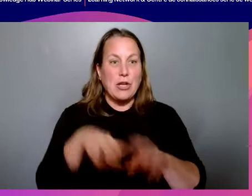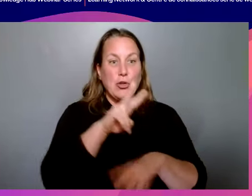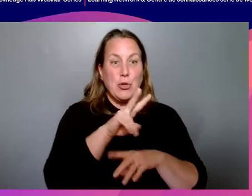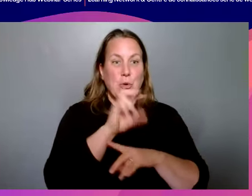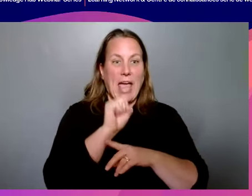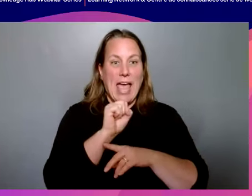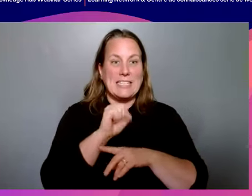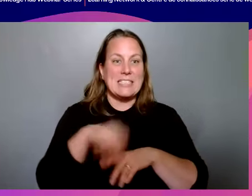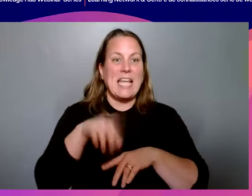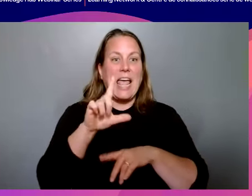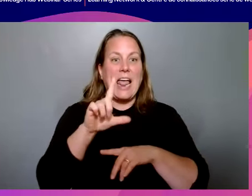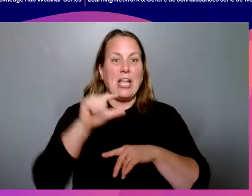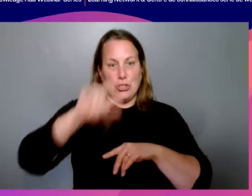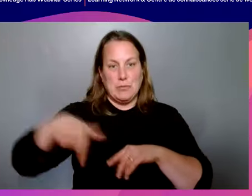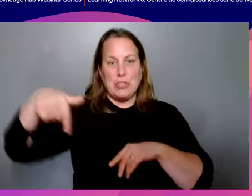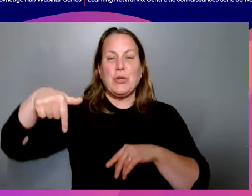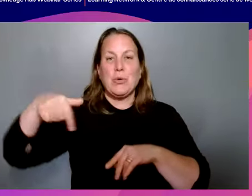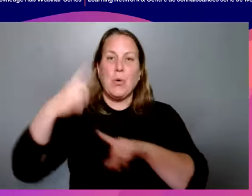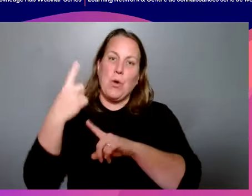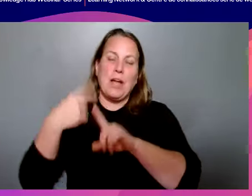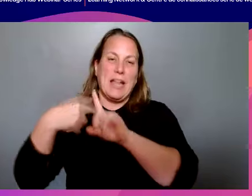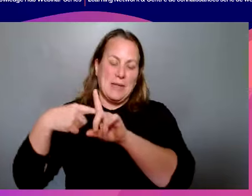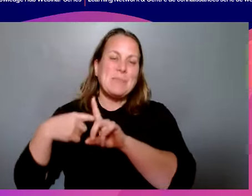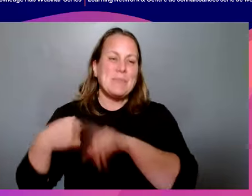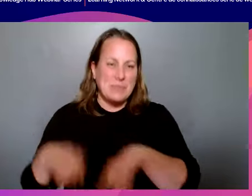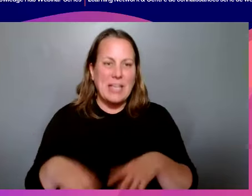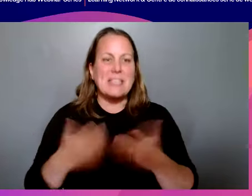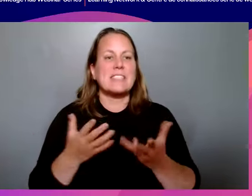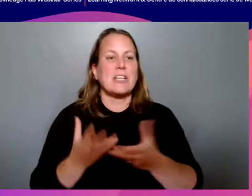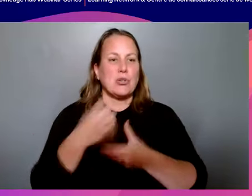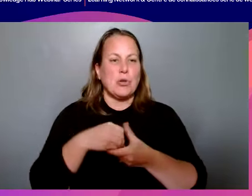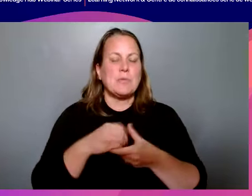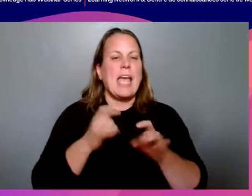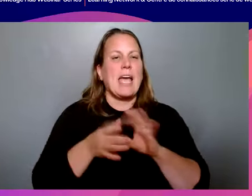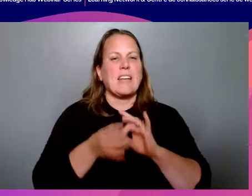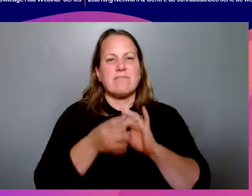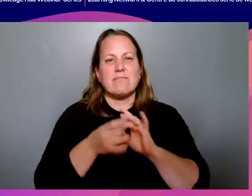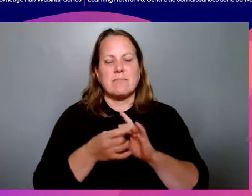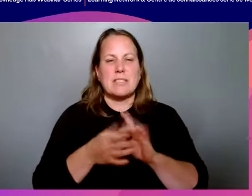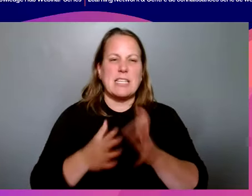2SLGBTQIA+ Populations, Microaggressions as a Form of Gender-Based Violence.